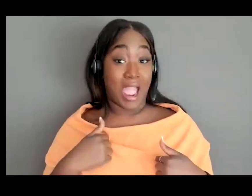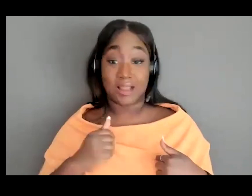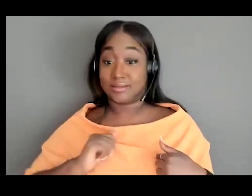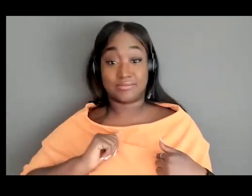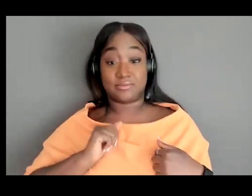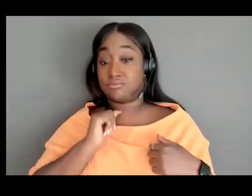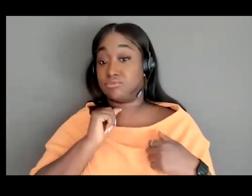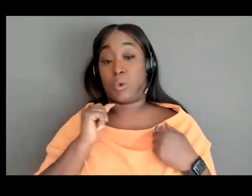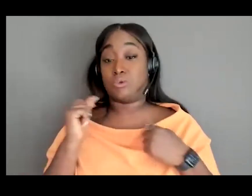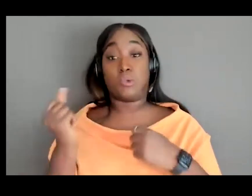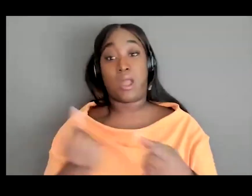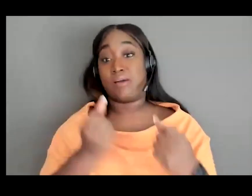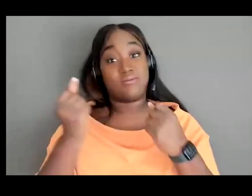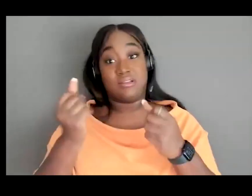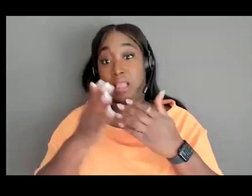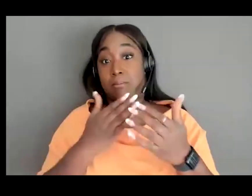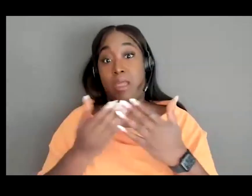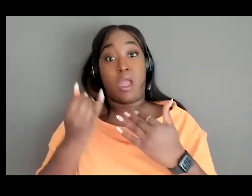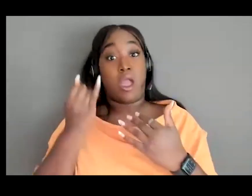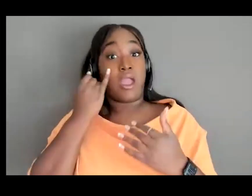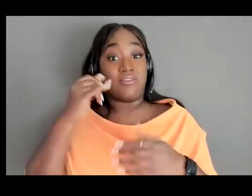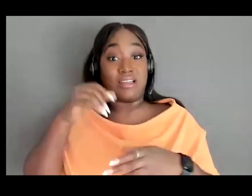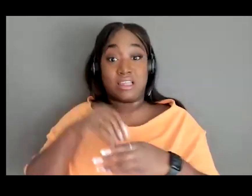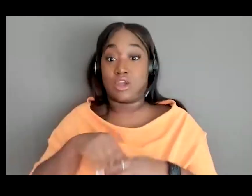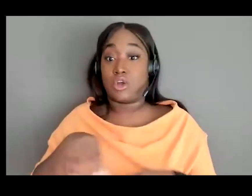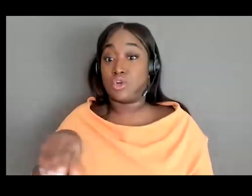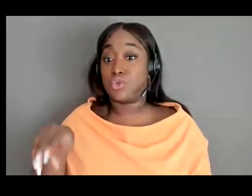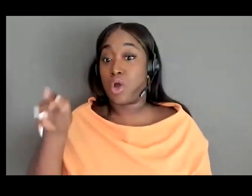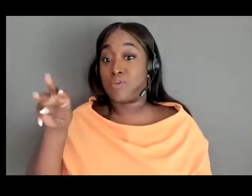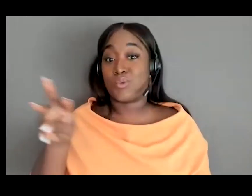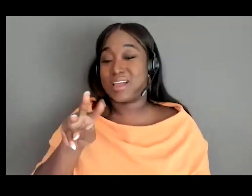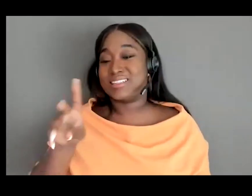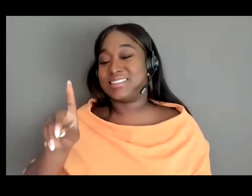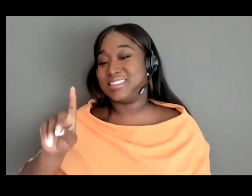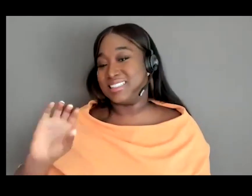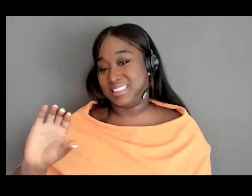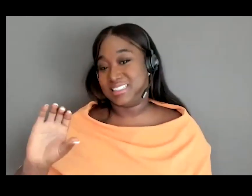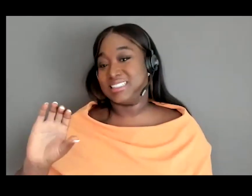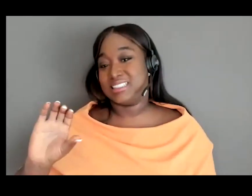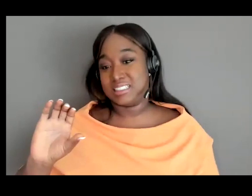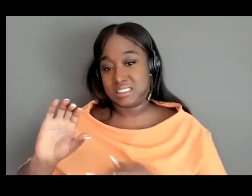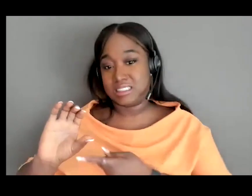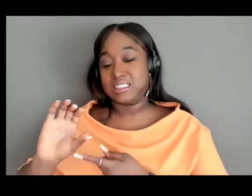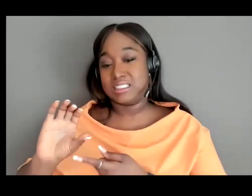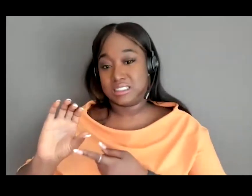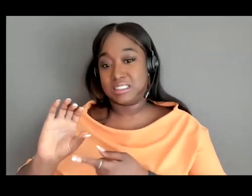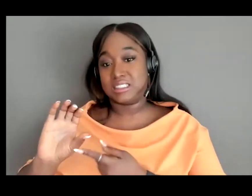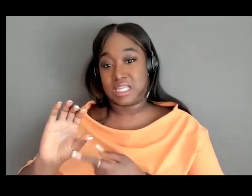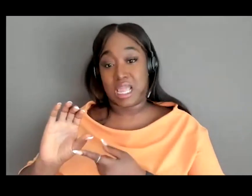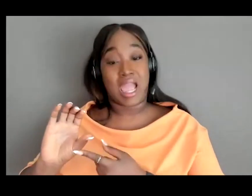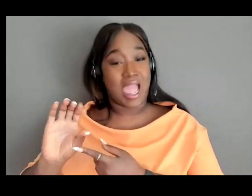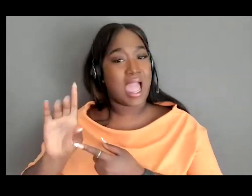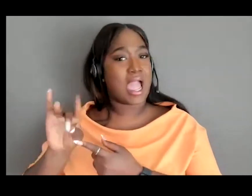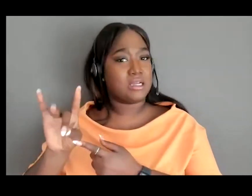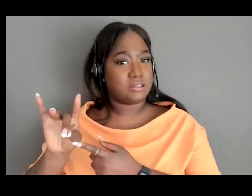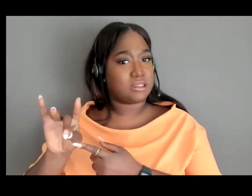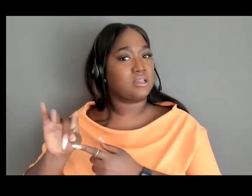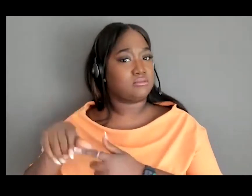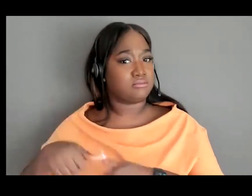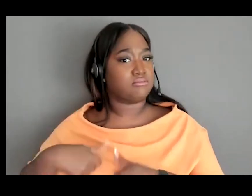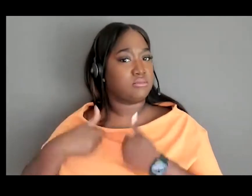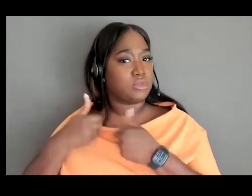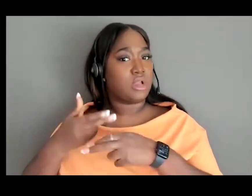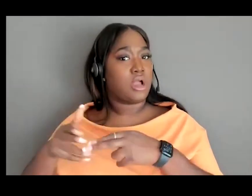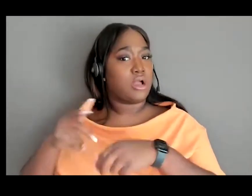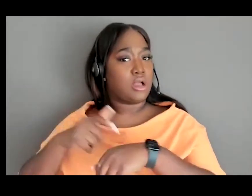so I don't drive. It doesn't matter whether I'm in Northwest Seattle, Northwest DC, which I actually did spend time